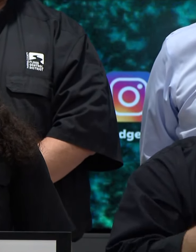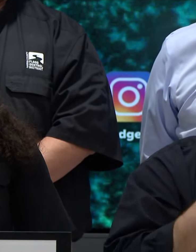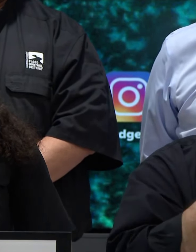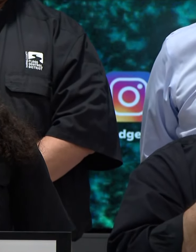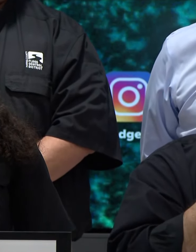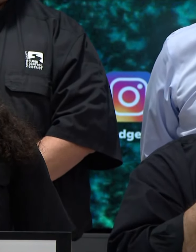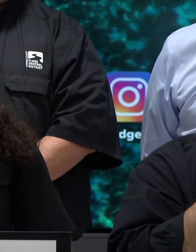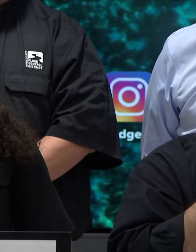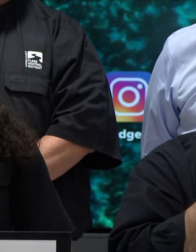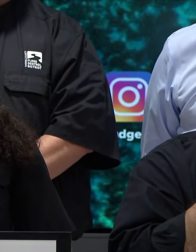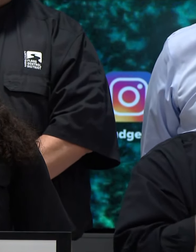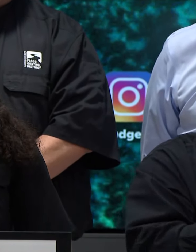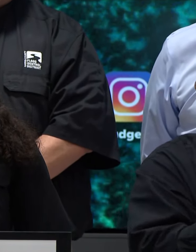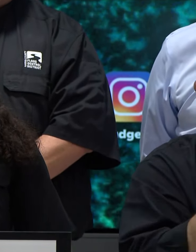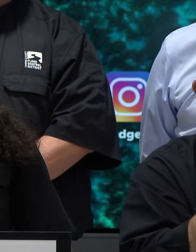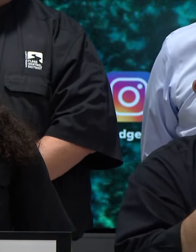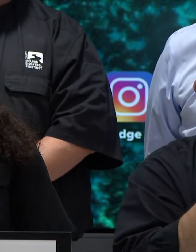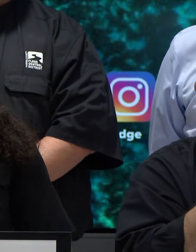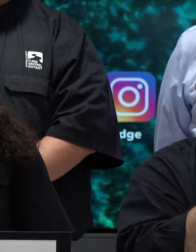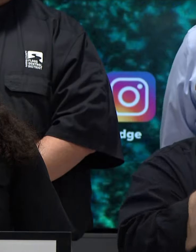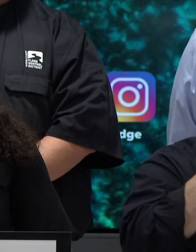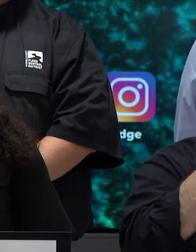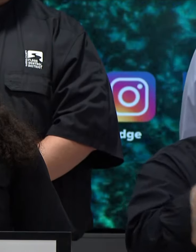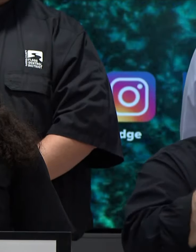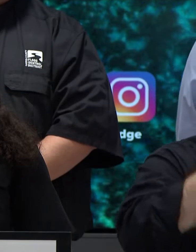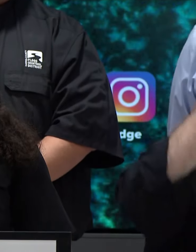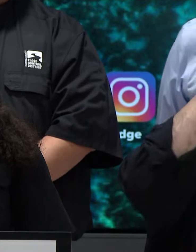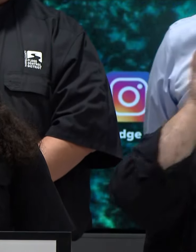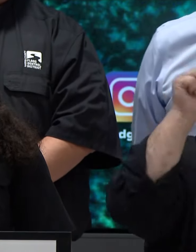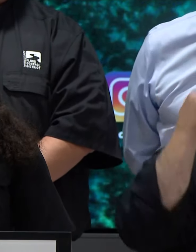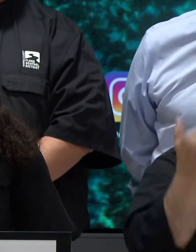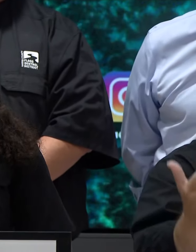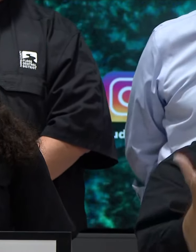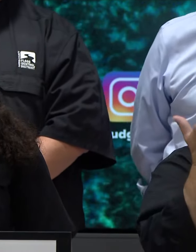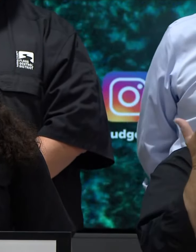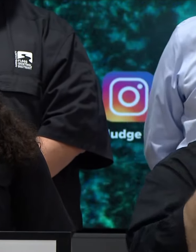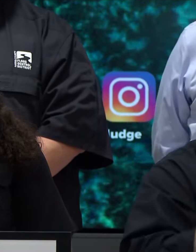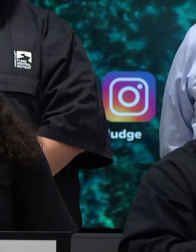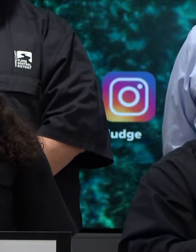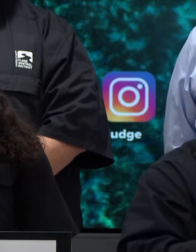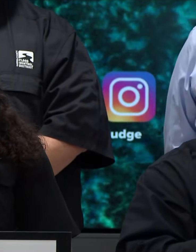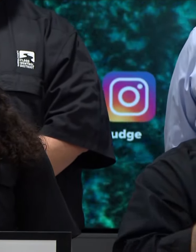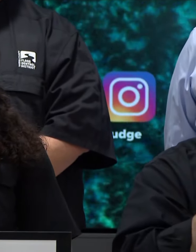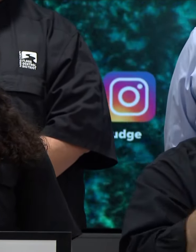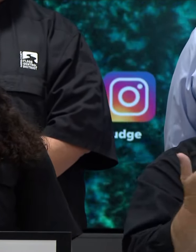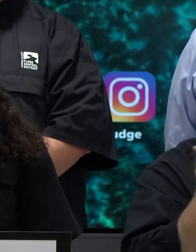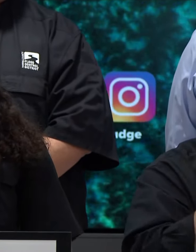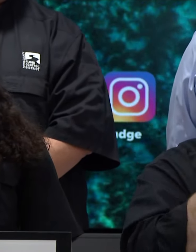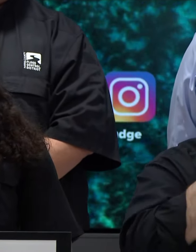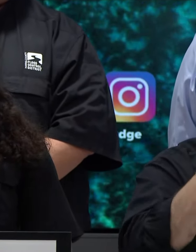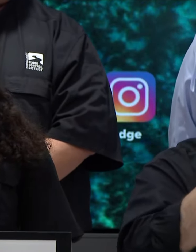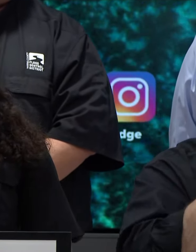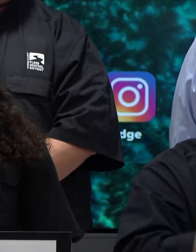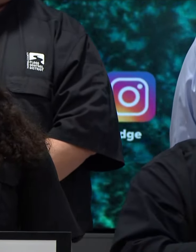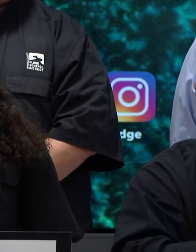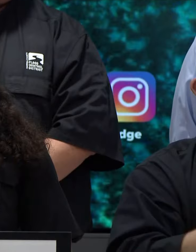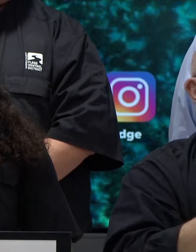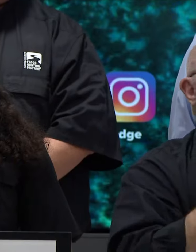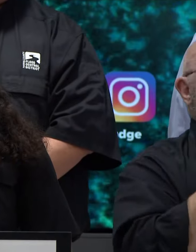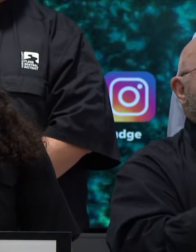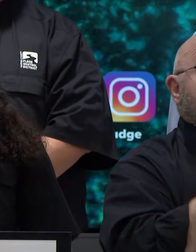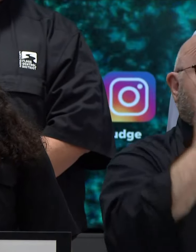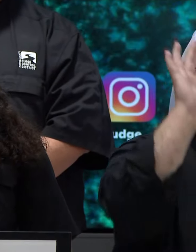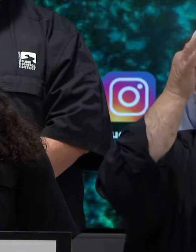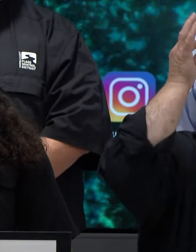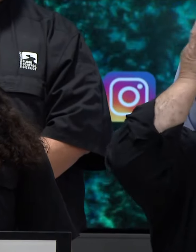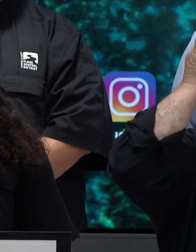couple pretty thorough conversations with the president this morning. And the way it works is, the federal